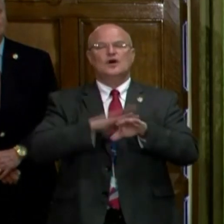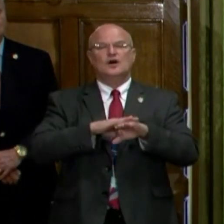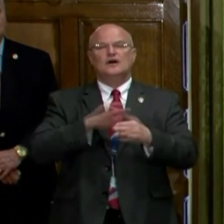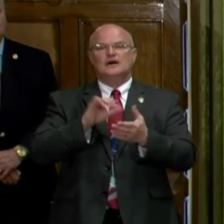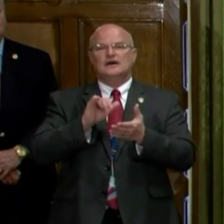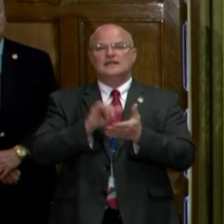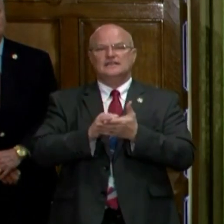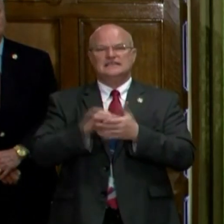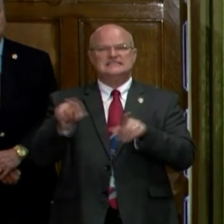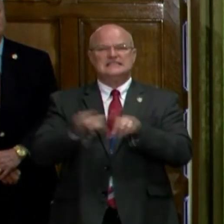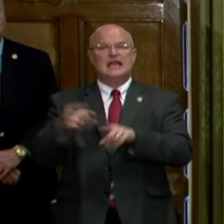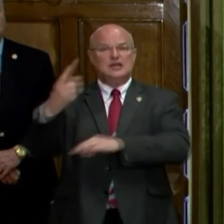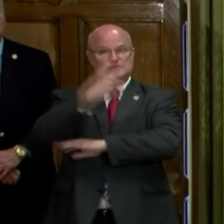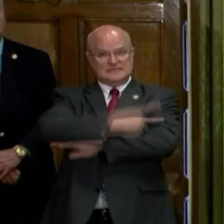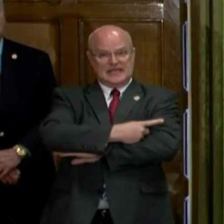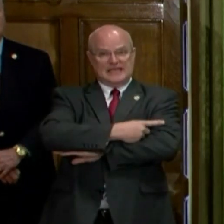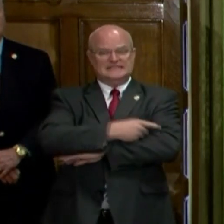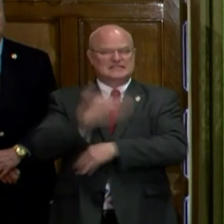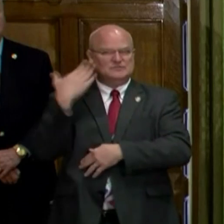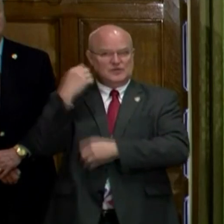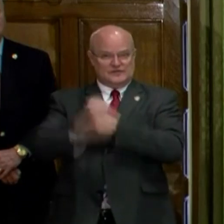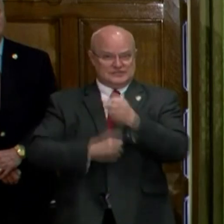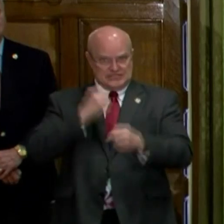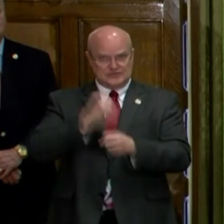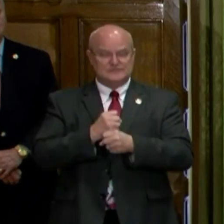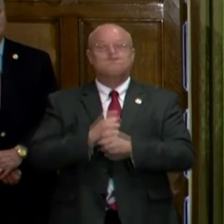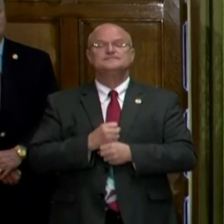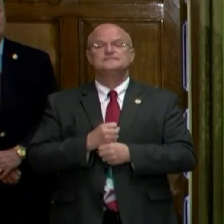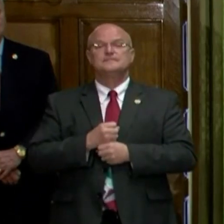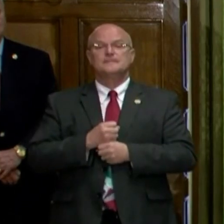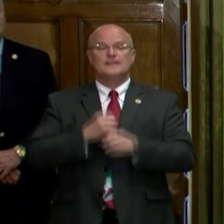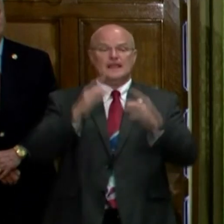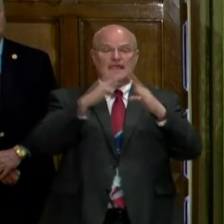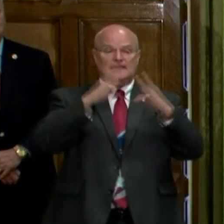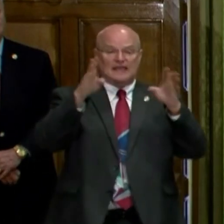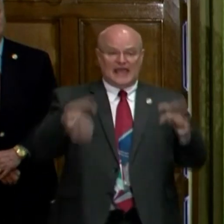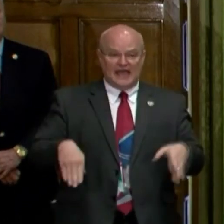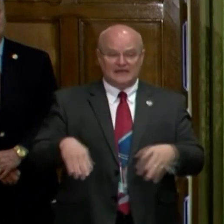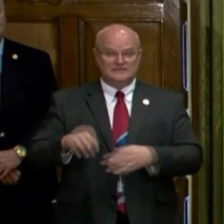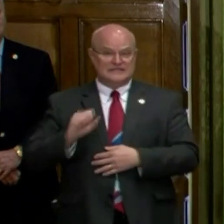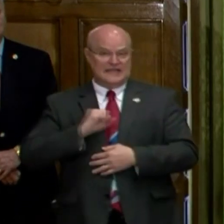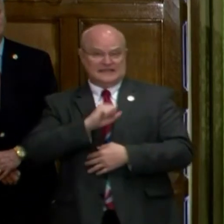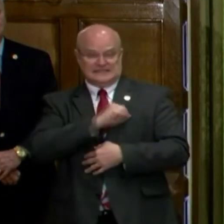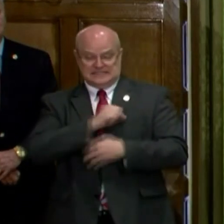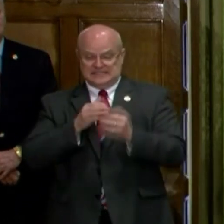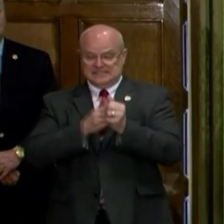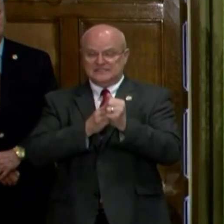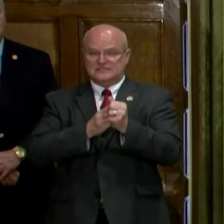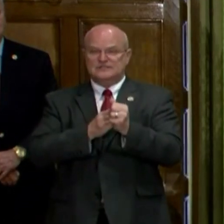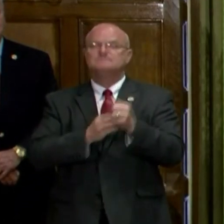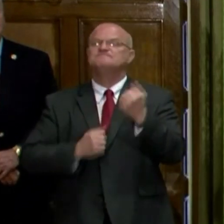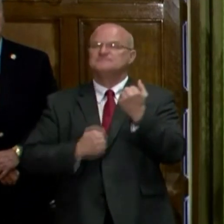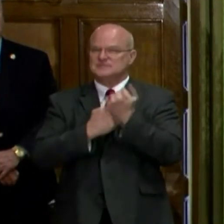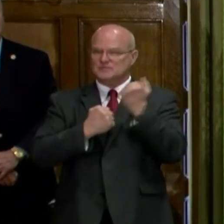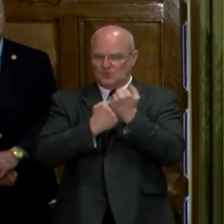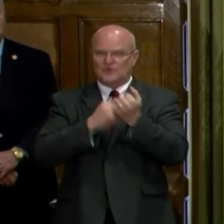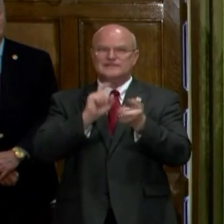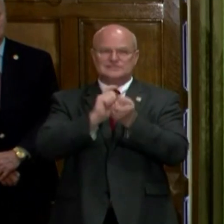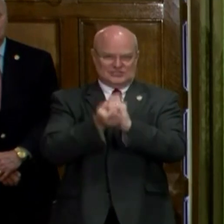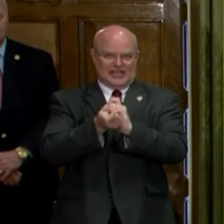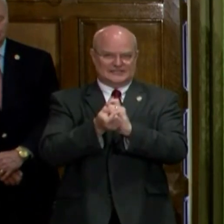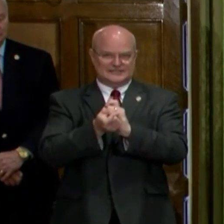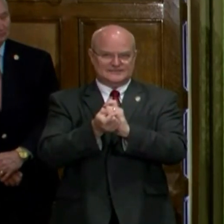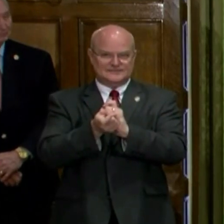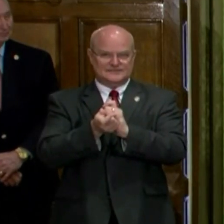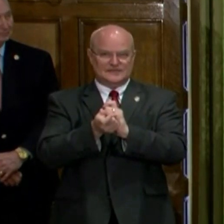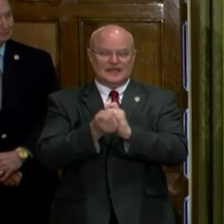the same dates as in previous years. The House and Senate leadership have expressed their support for this change.